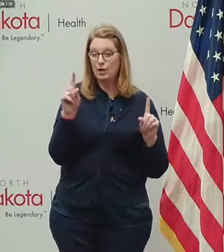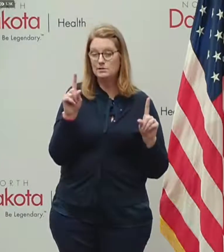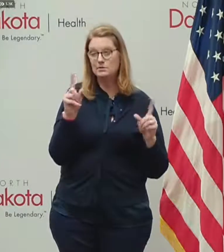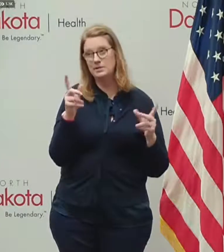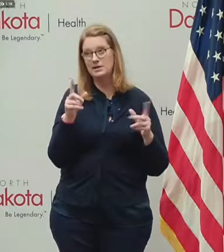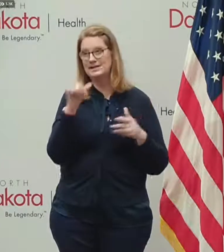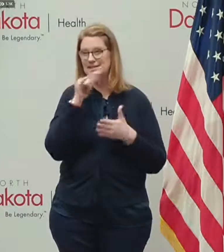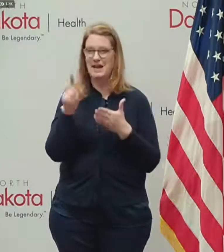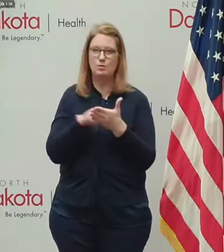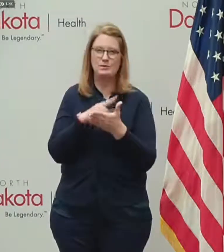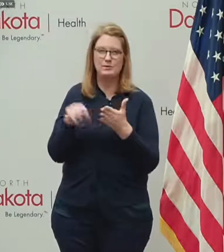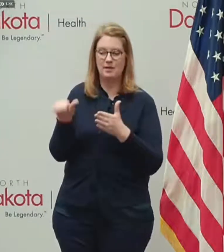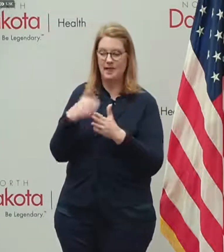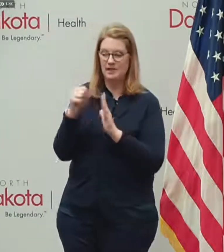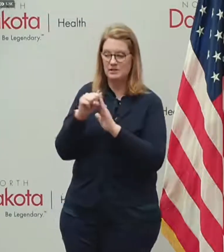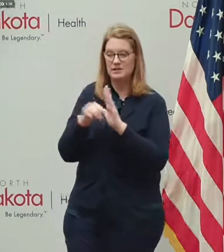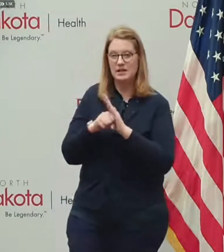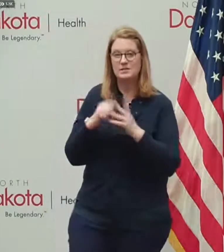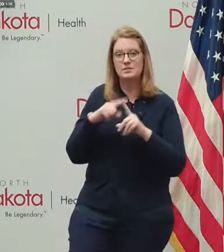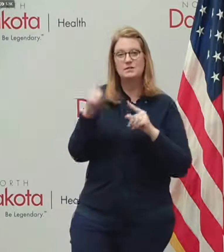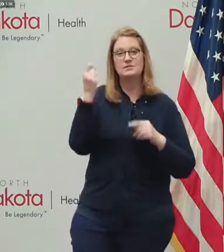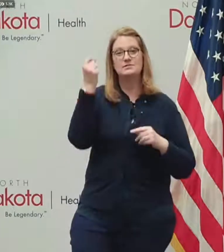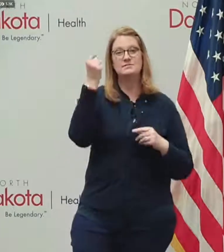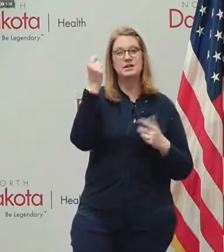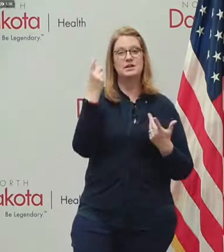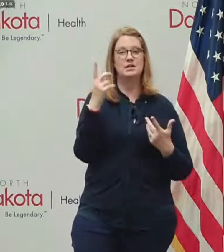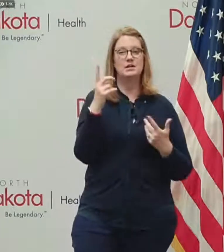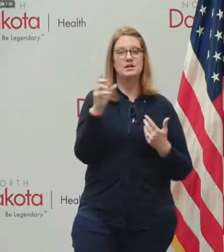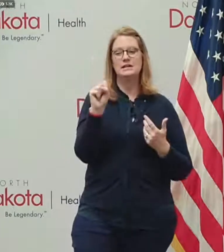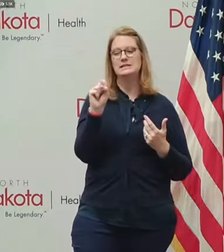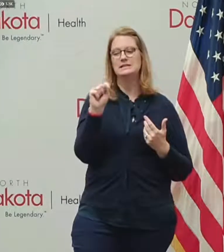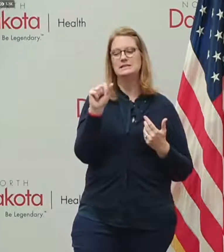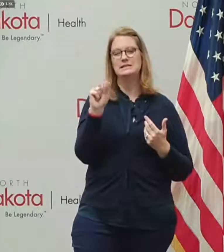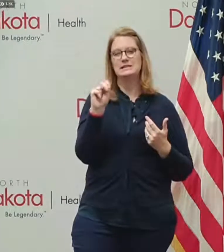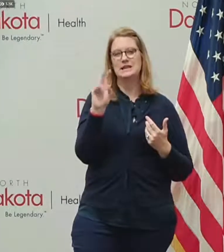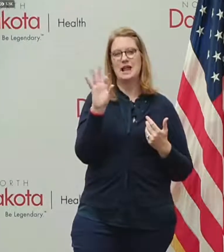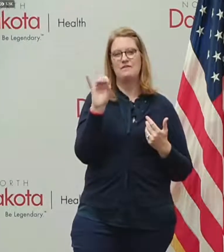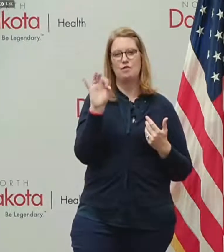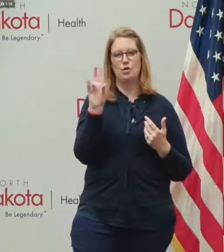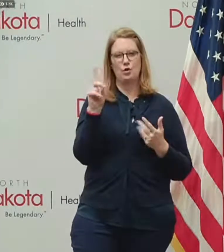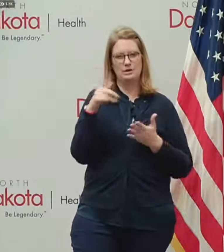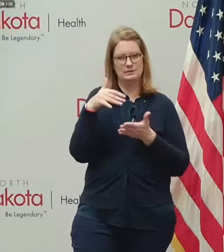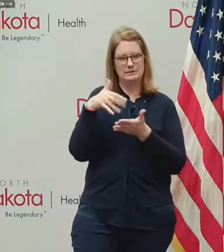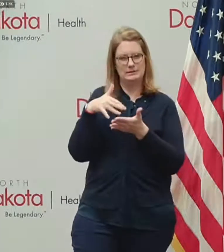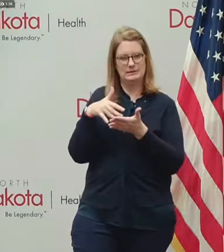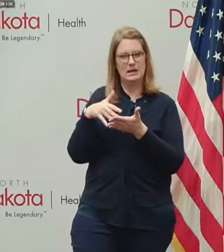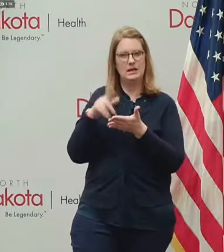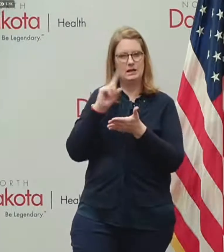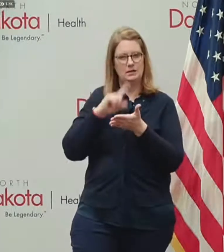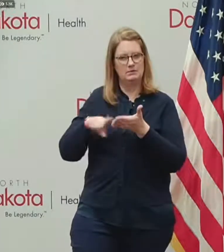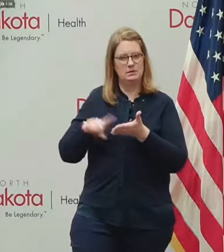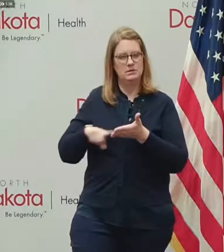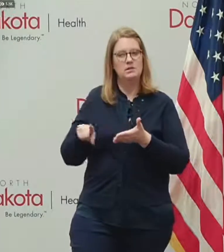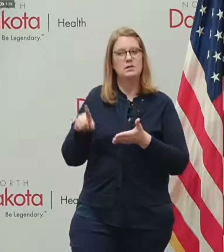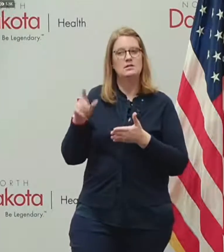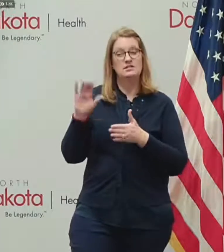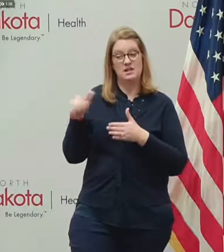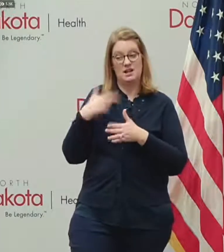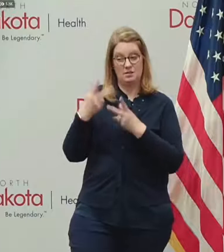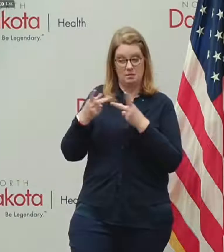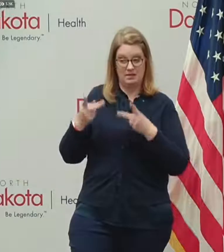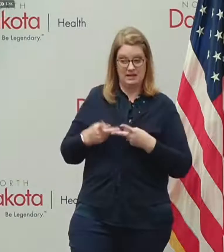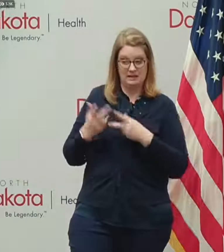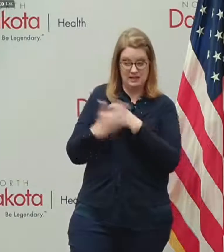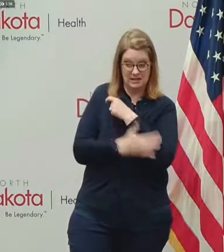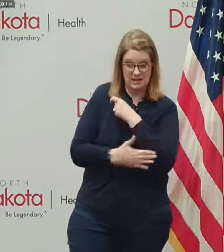other states. Other states there was a Stanford study that was out earlier this year that there are places in the country where, if